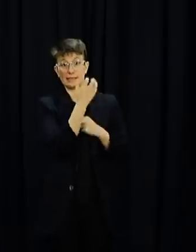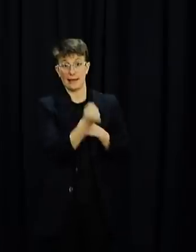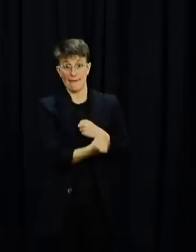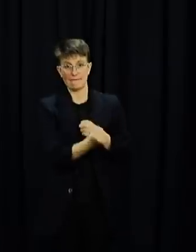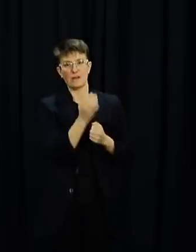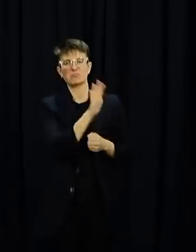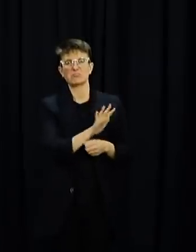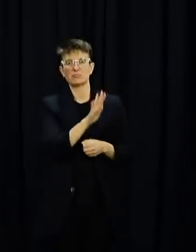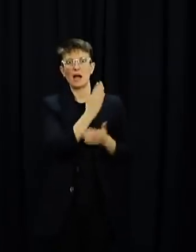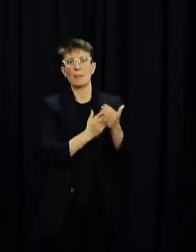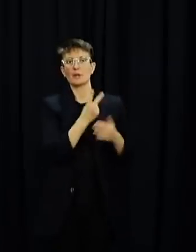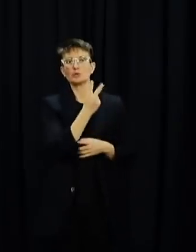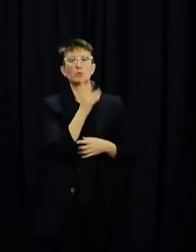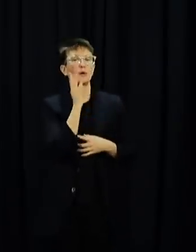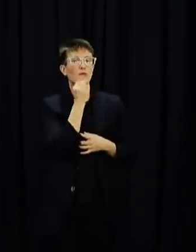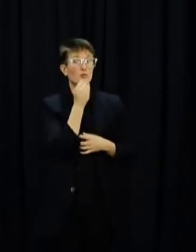2:30,